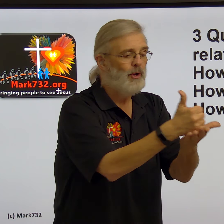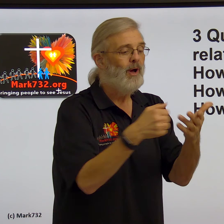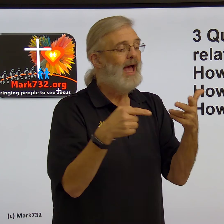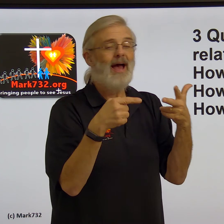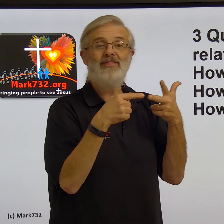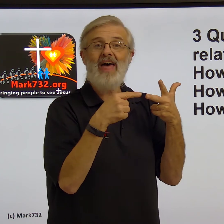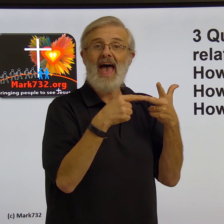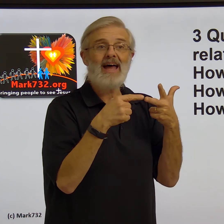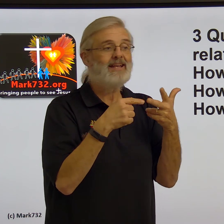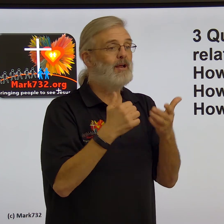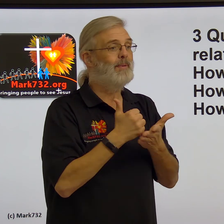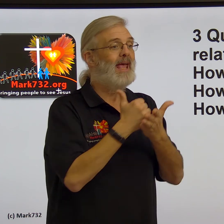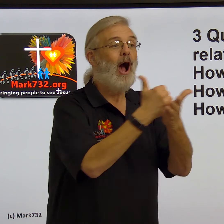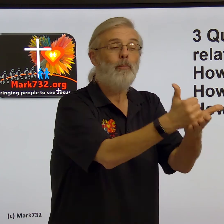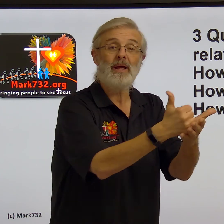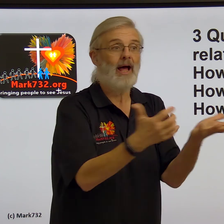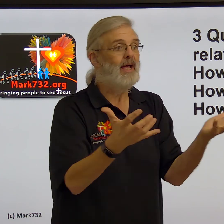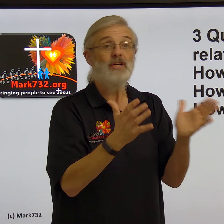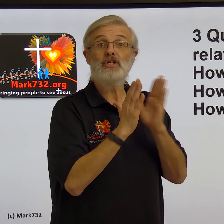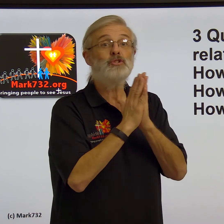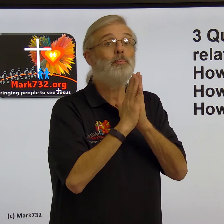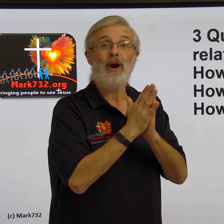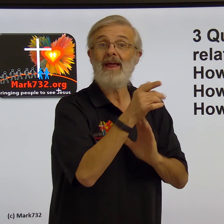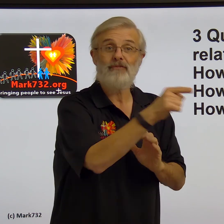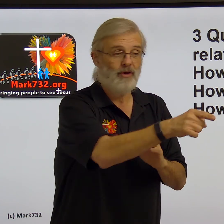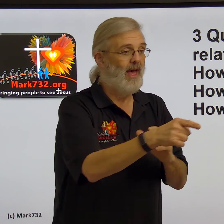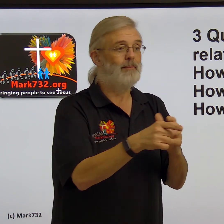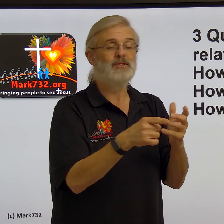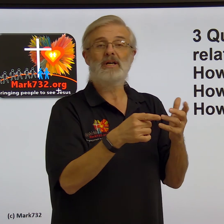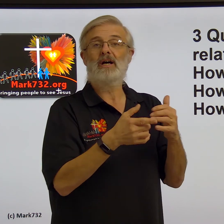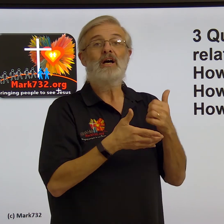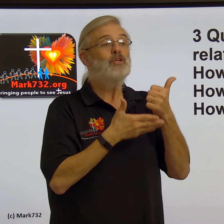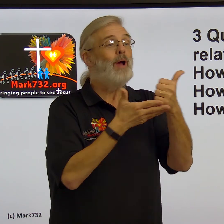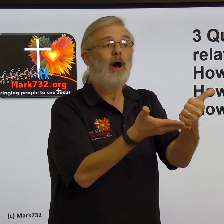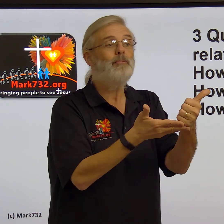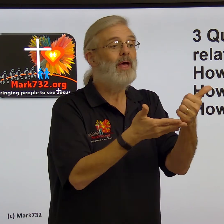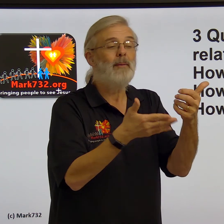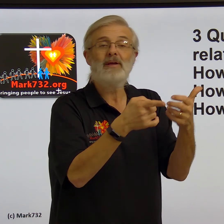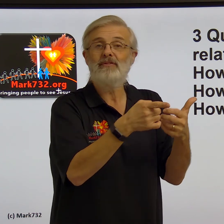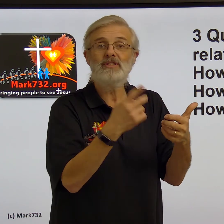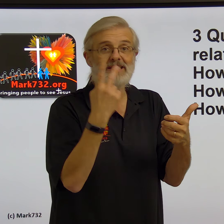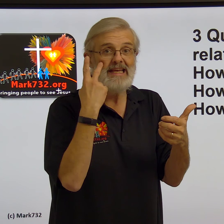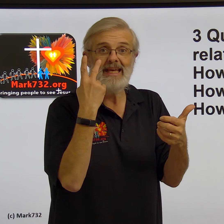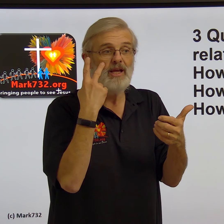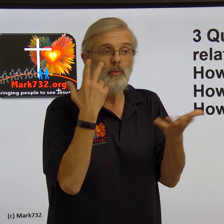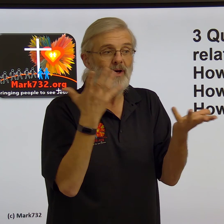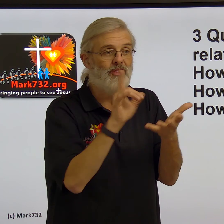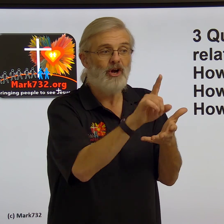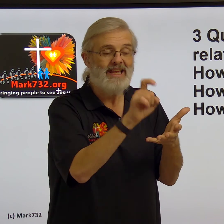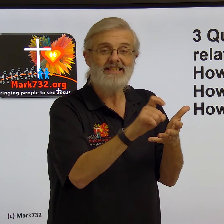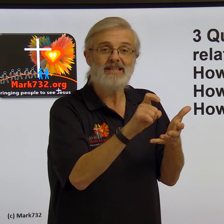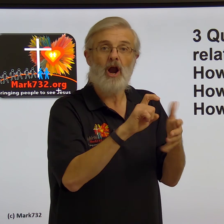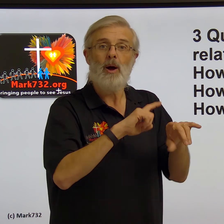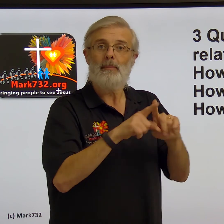and that can be helping like just to pray for them to help them if you see what their needs are but you